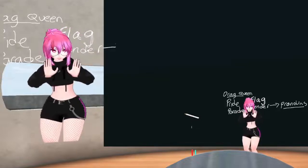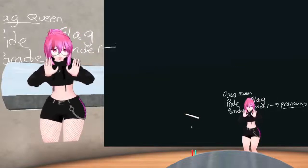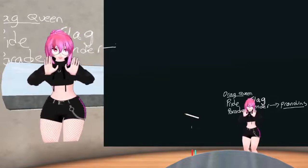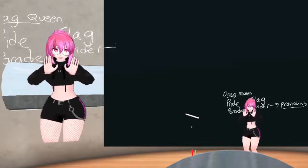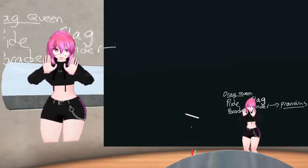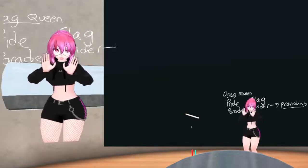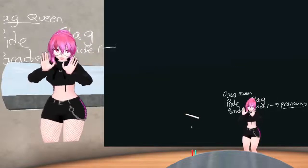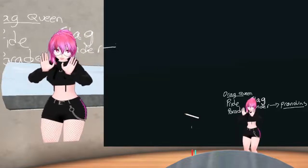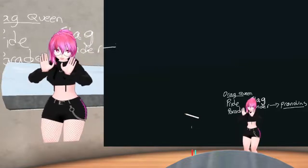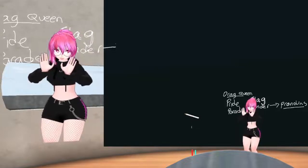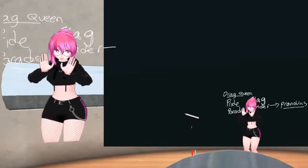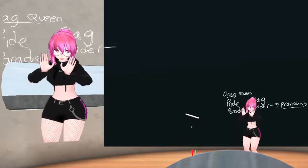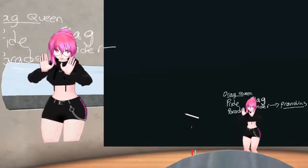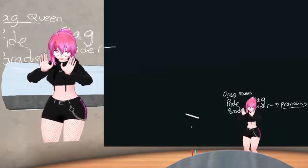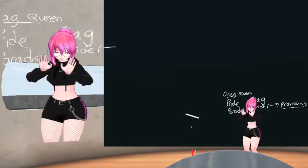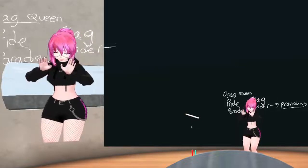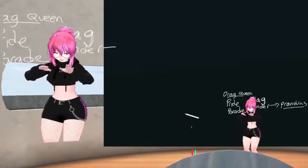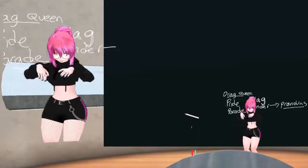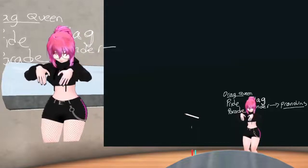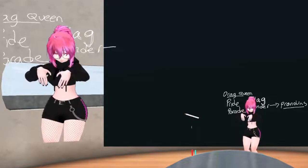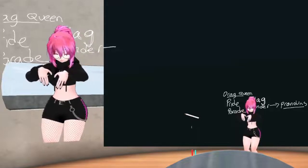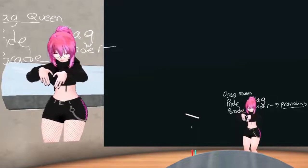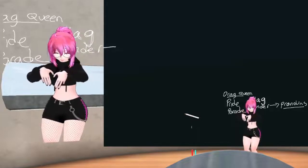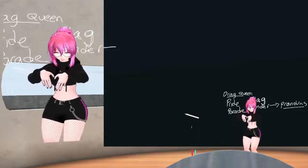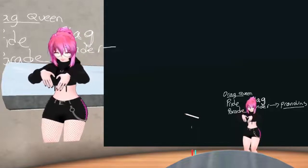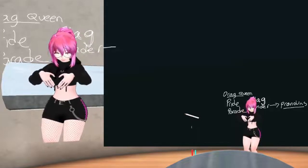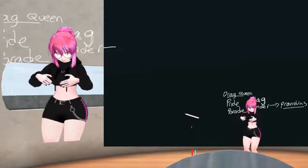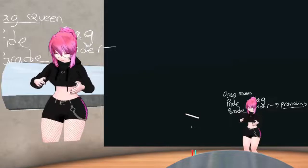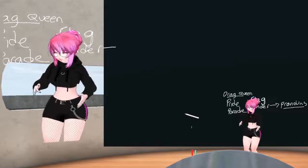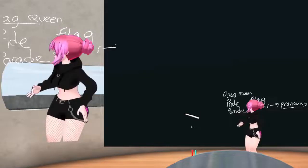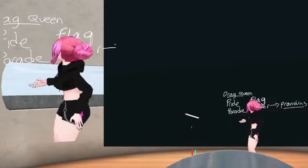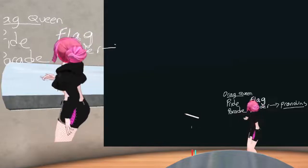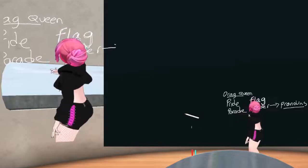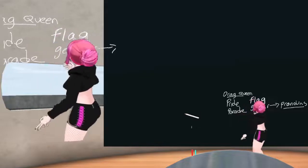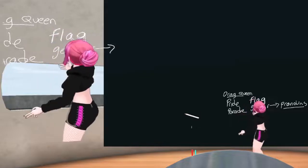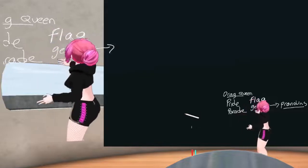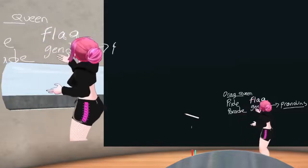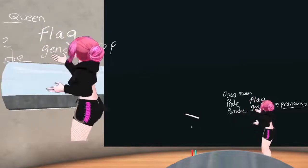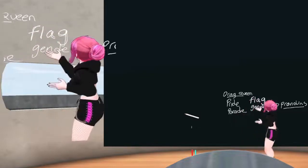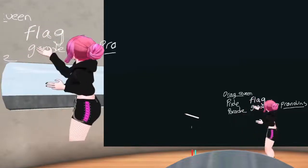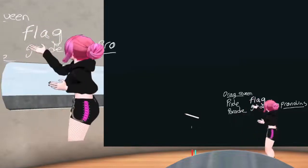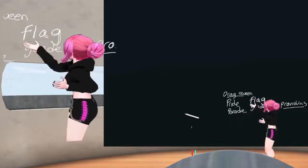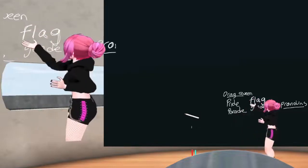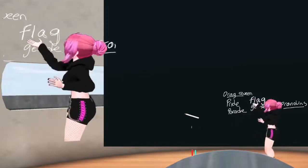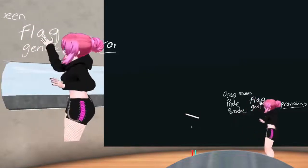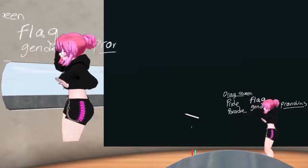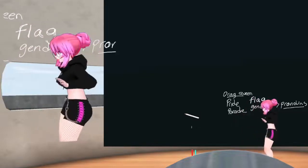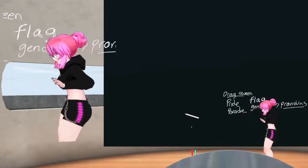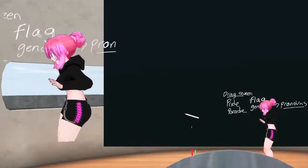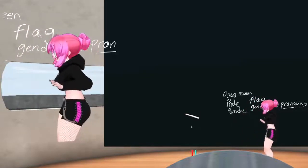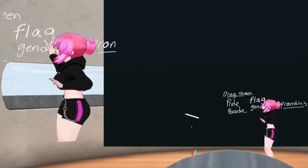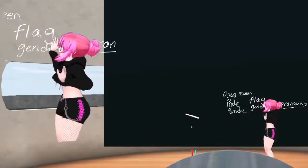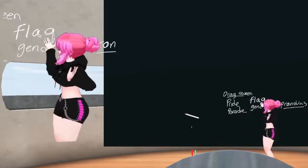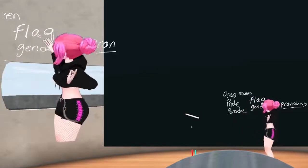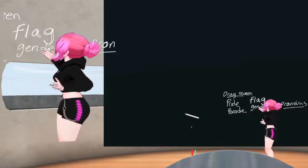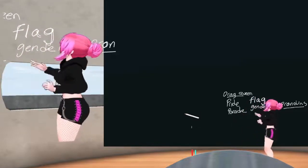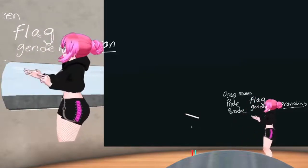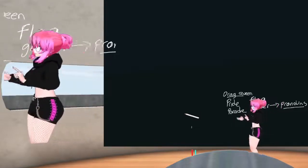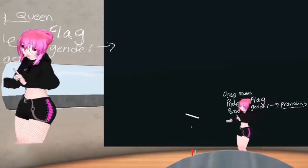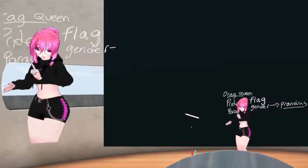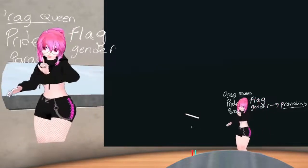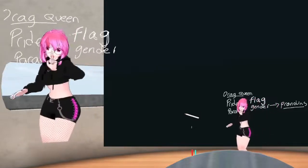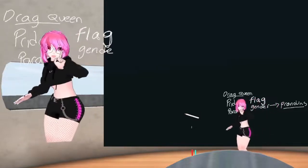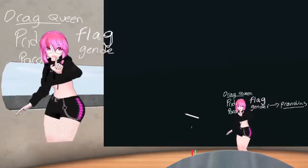you have your thumb out, it's like somebody's really tiny. That's right. It's like what? Oh. And then flag with an